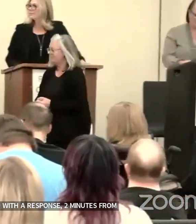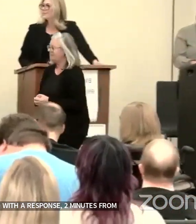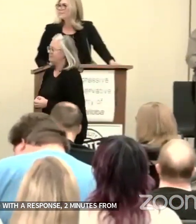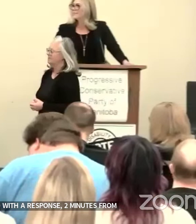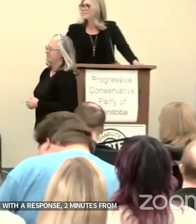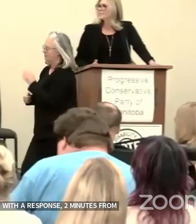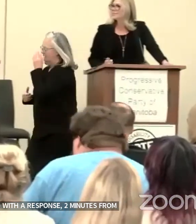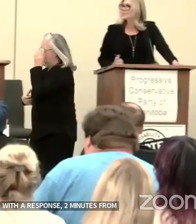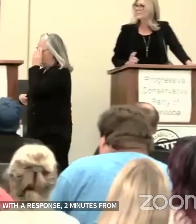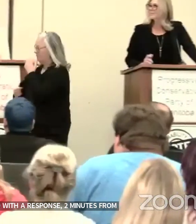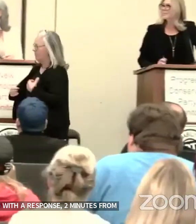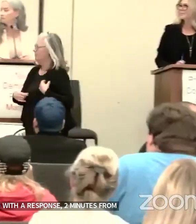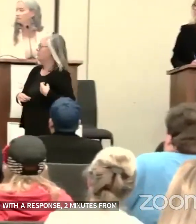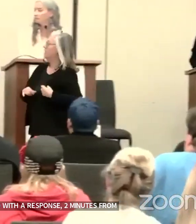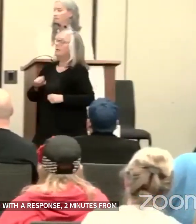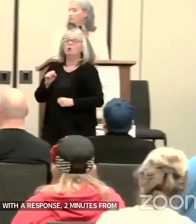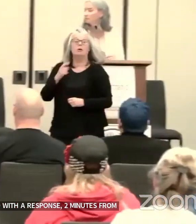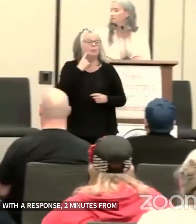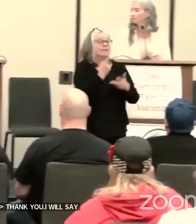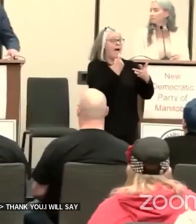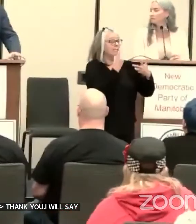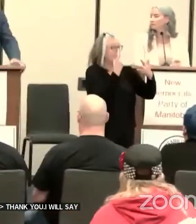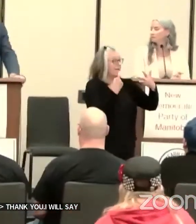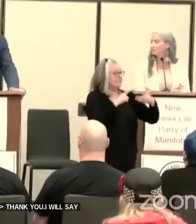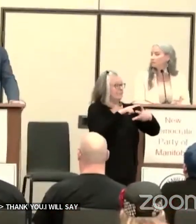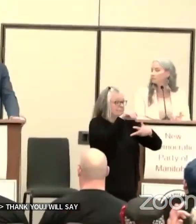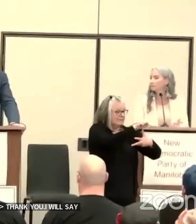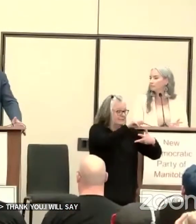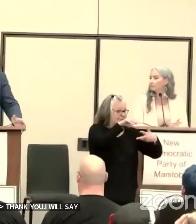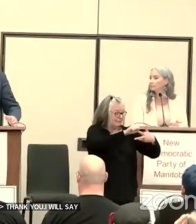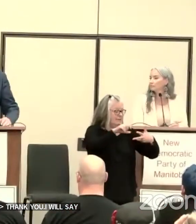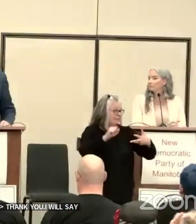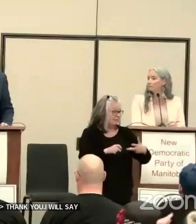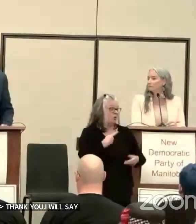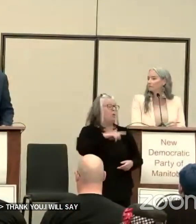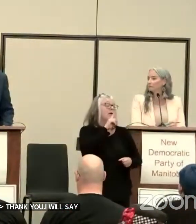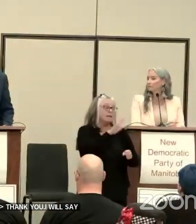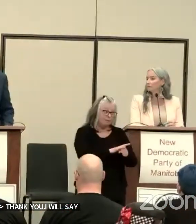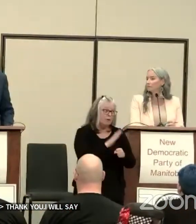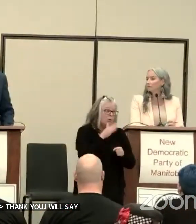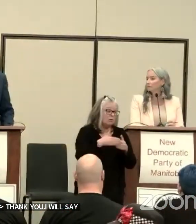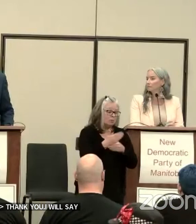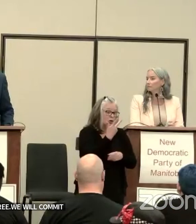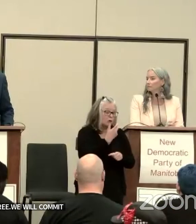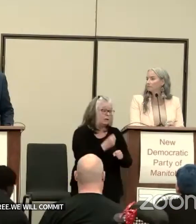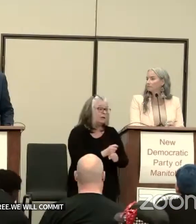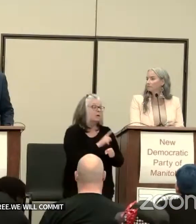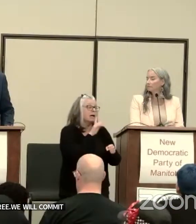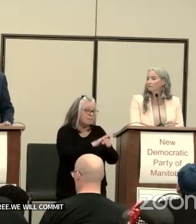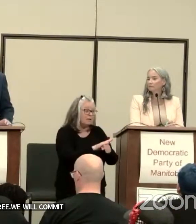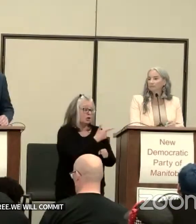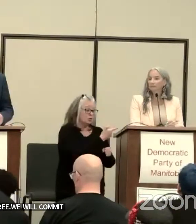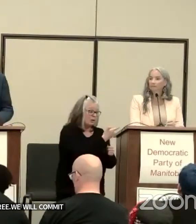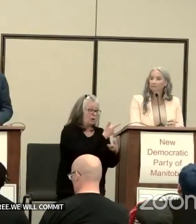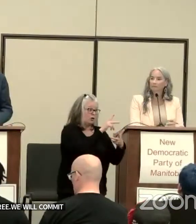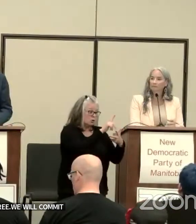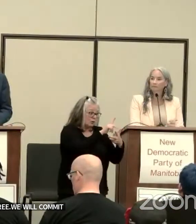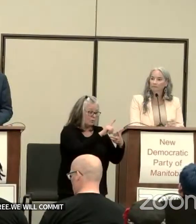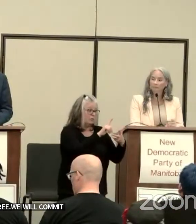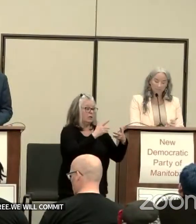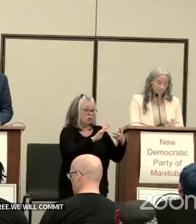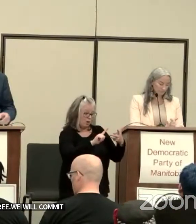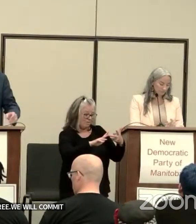say yes to all three. We will commit to increasing over the next 3 years of $21, $23, and